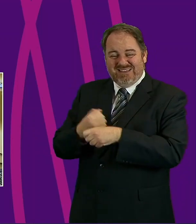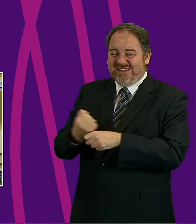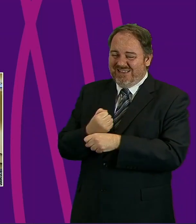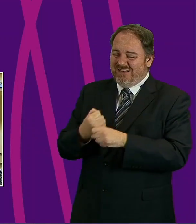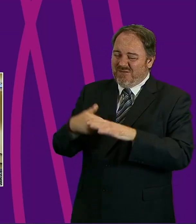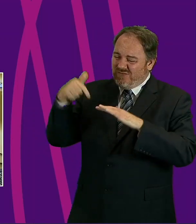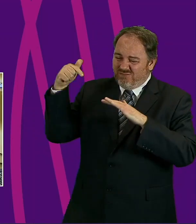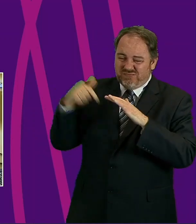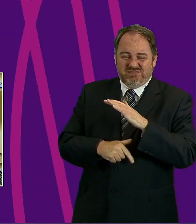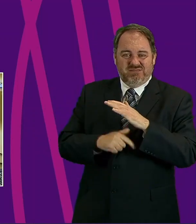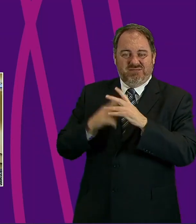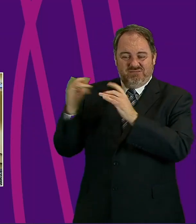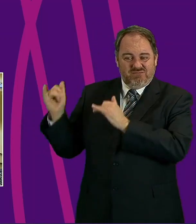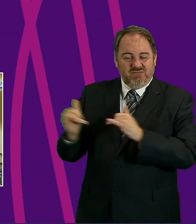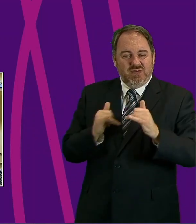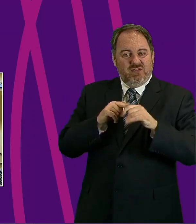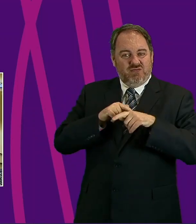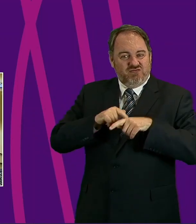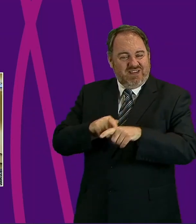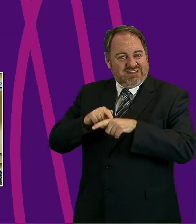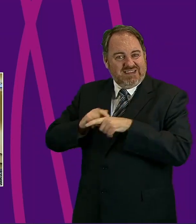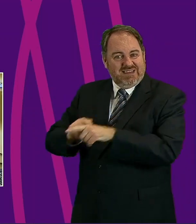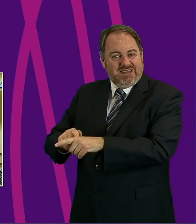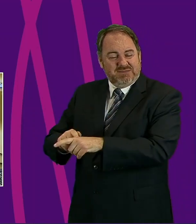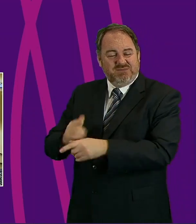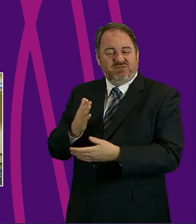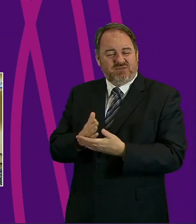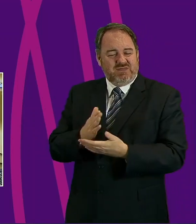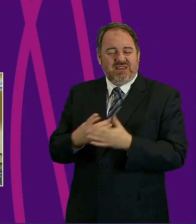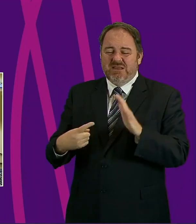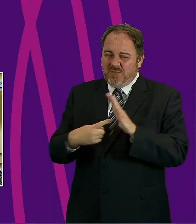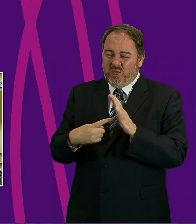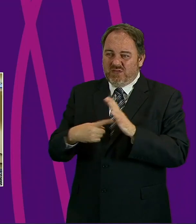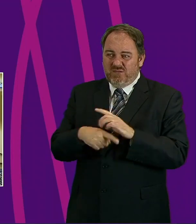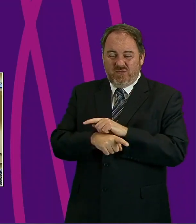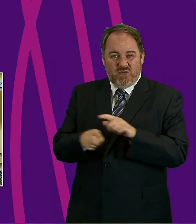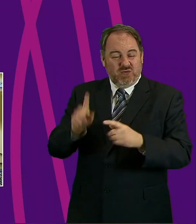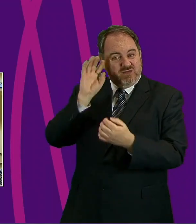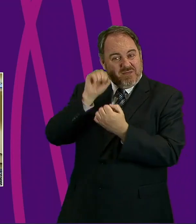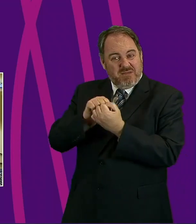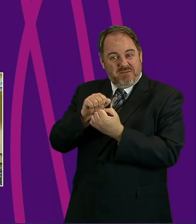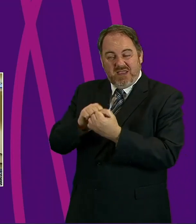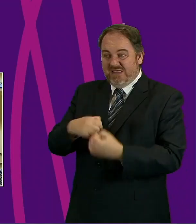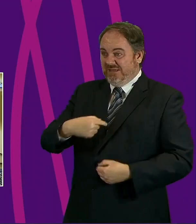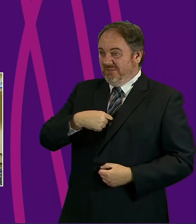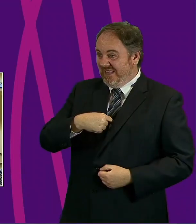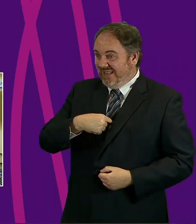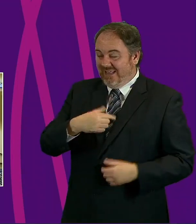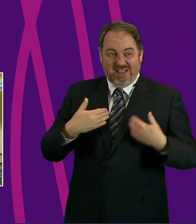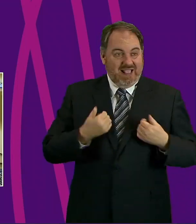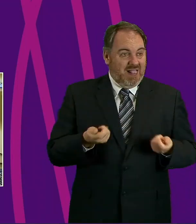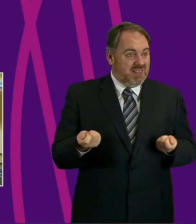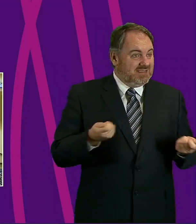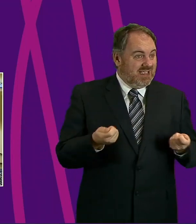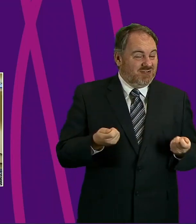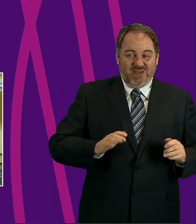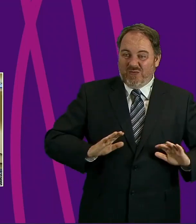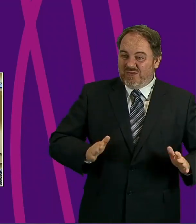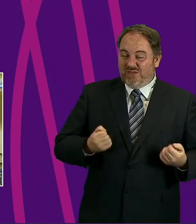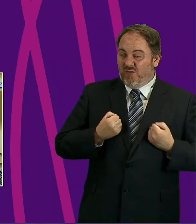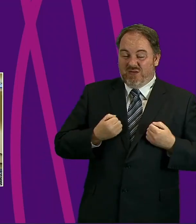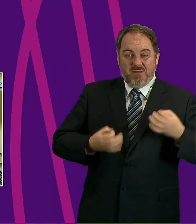point that I think it's really important for people to understand. It is not me, it's not the Health Secretary, it's not rightly any